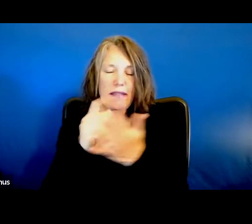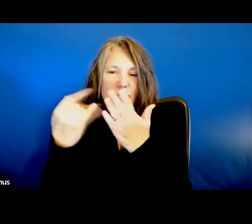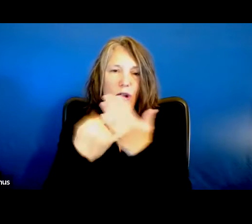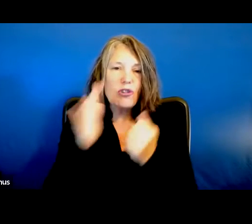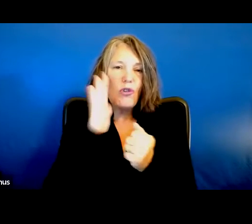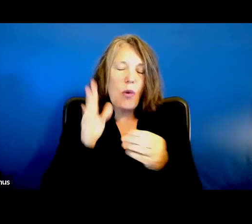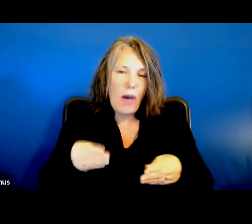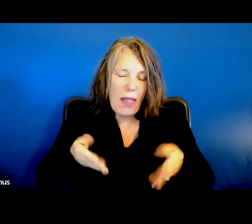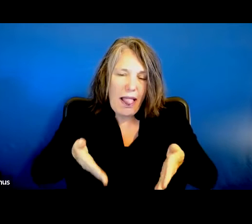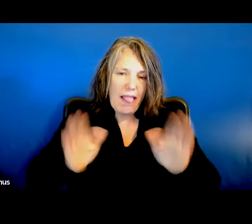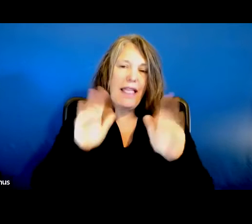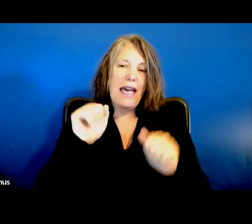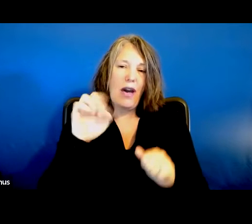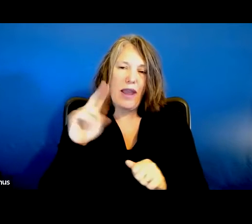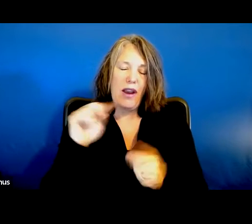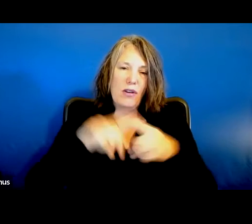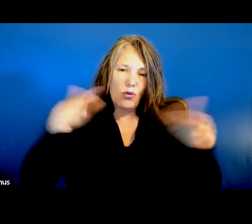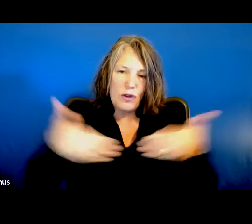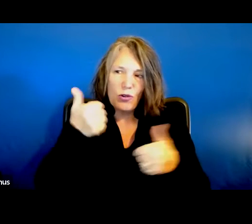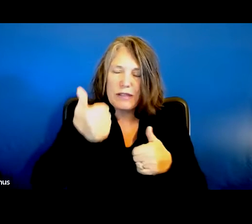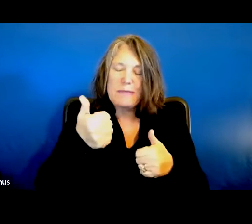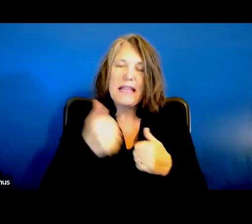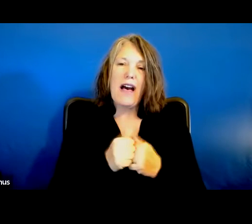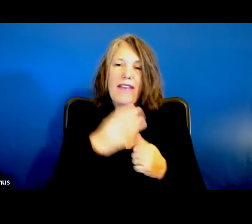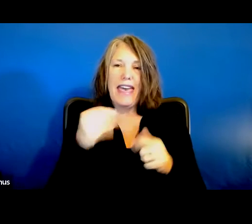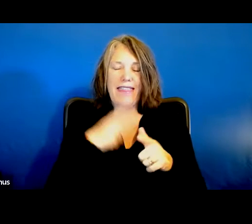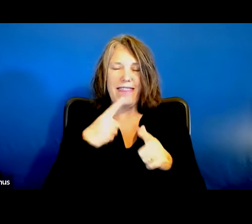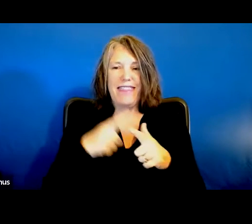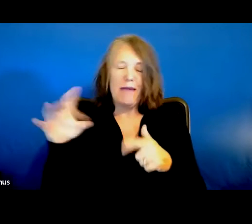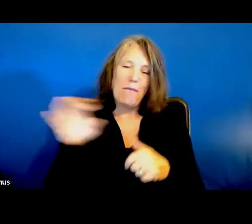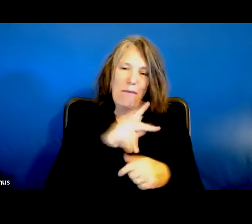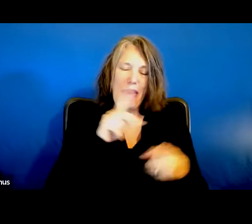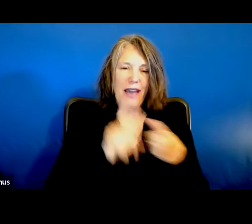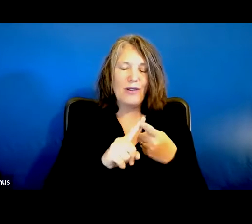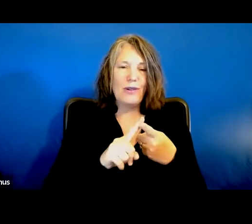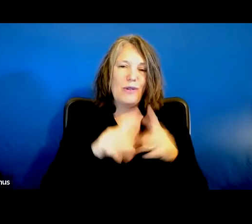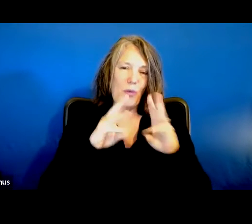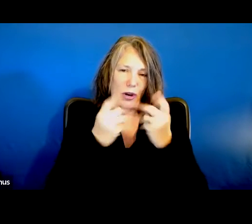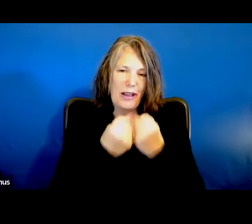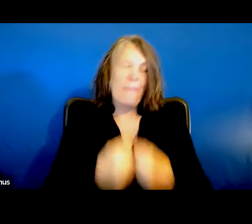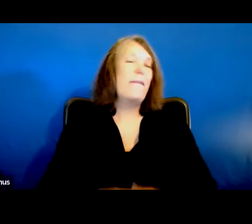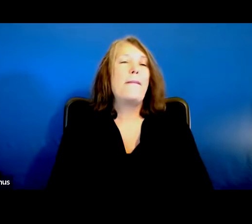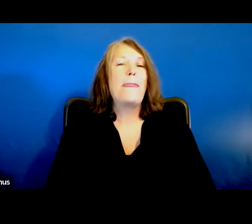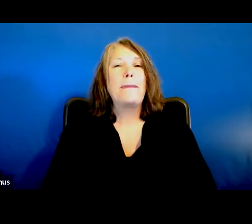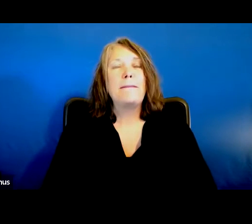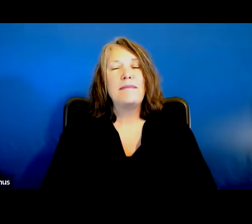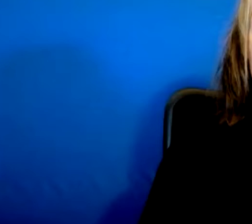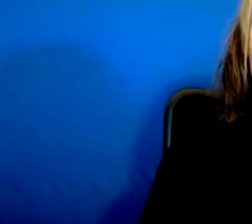let Erin introduce himself really quick and then get to the workshop.